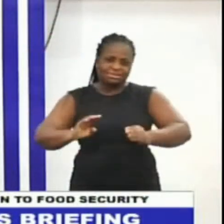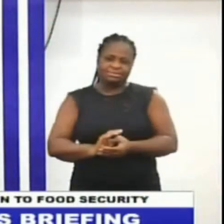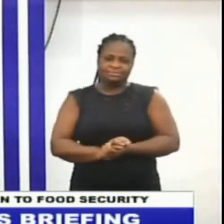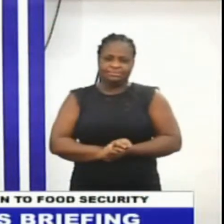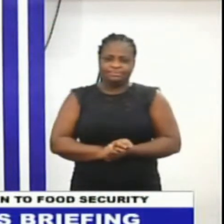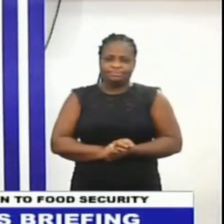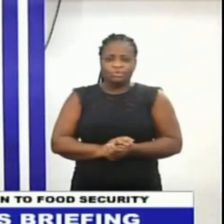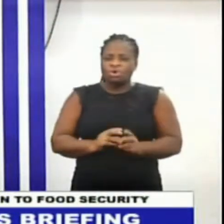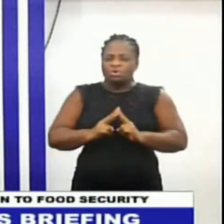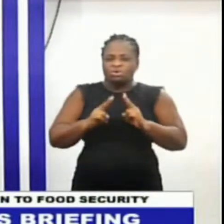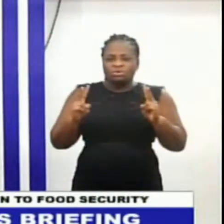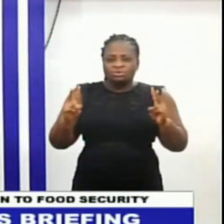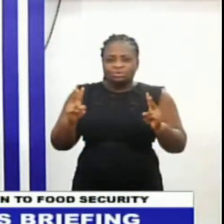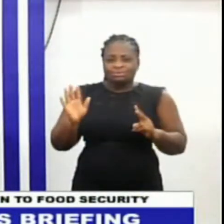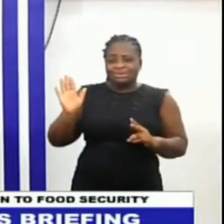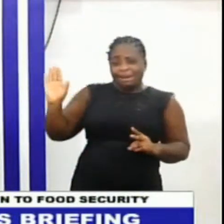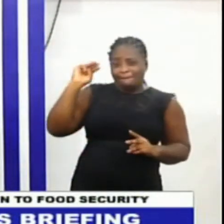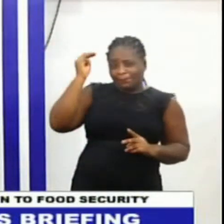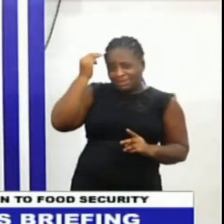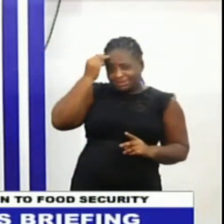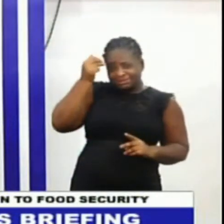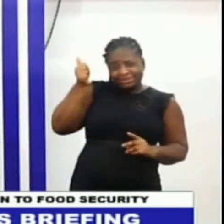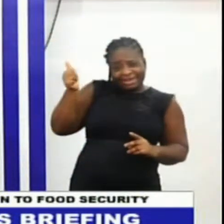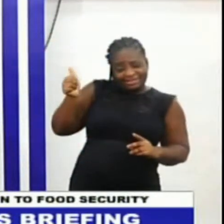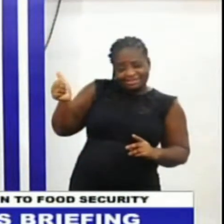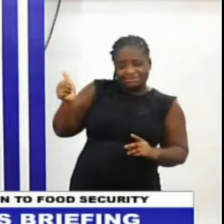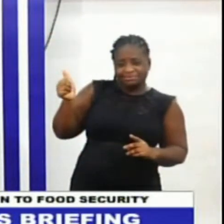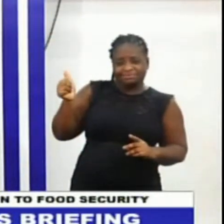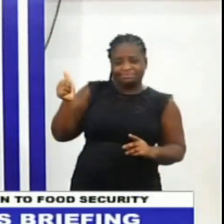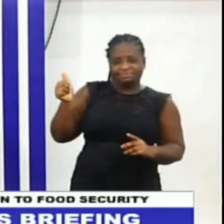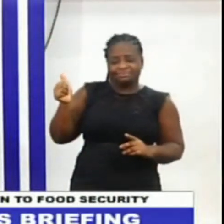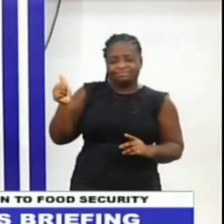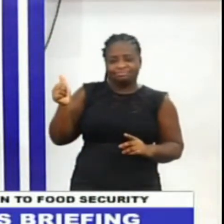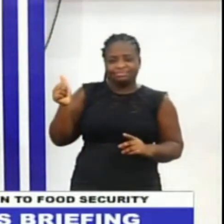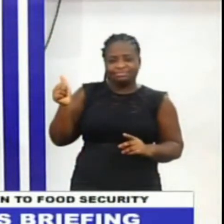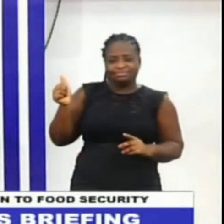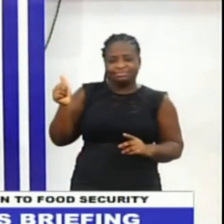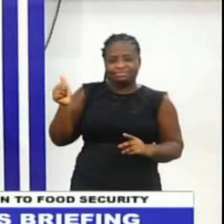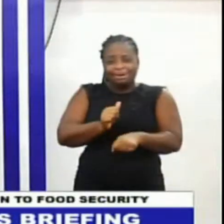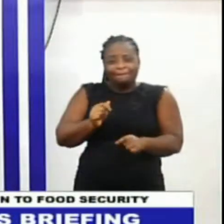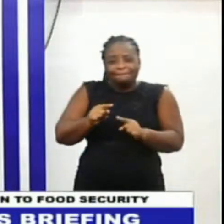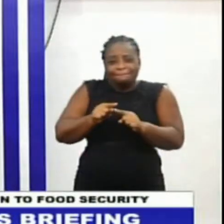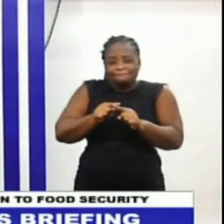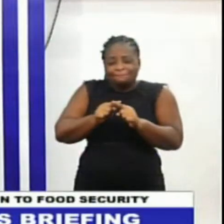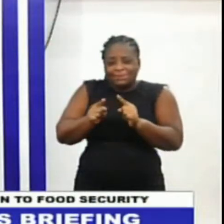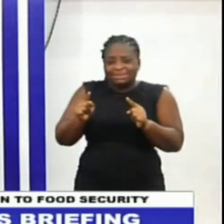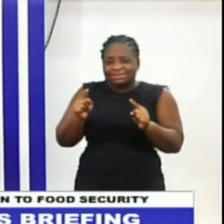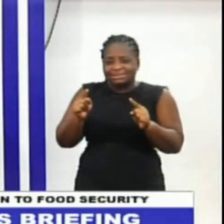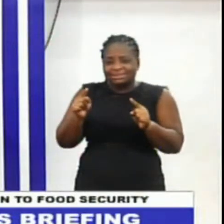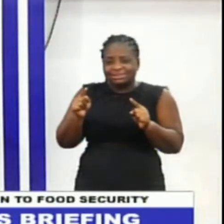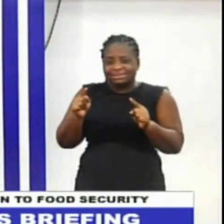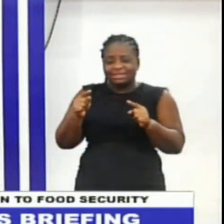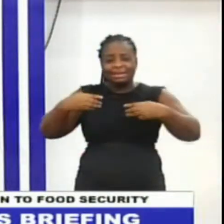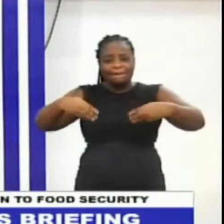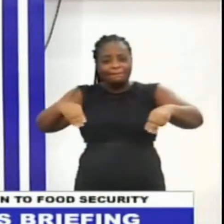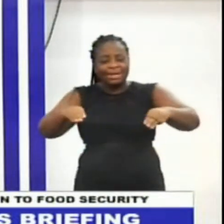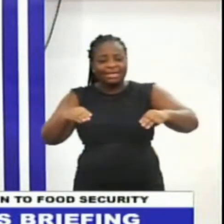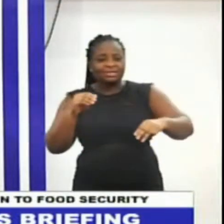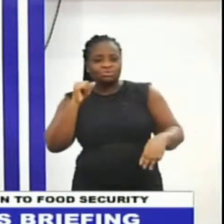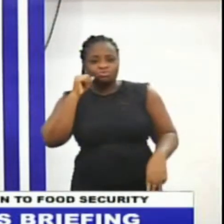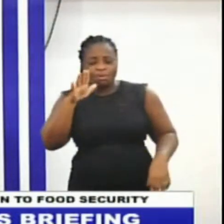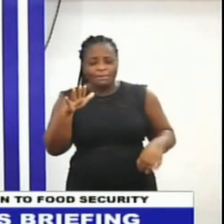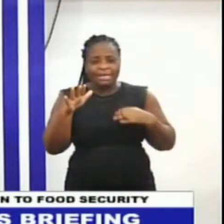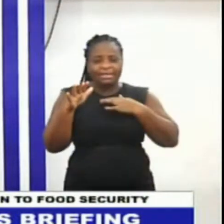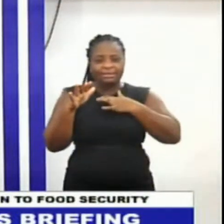in terms of the ministry itself, there will be staff that will be the market women. We are talking